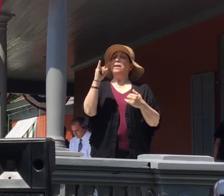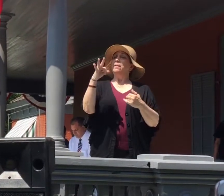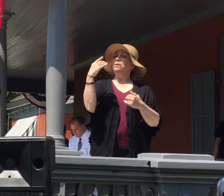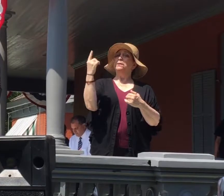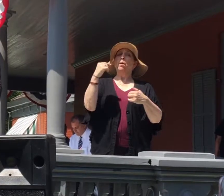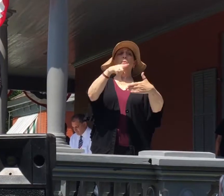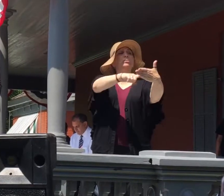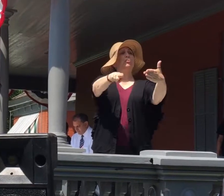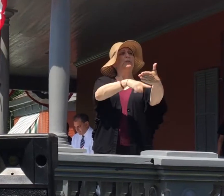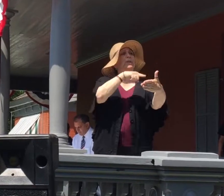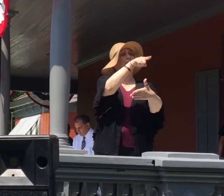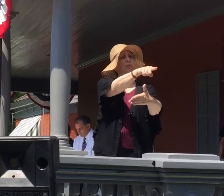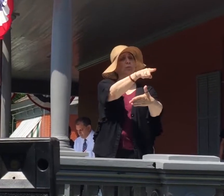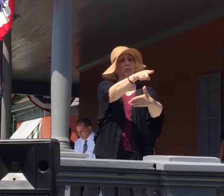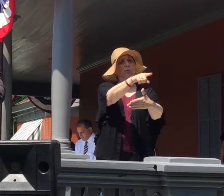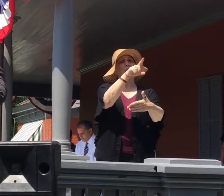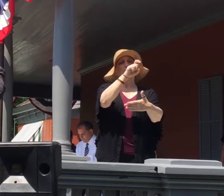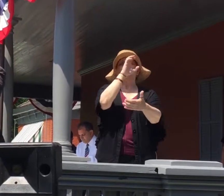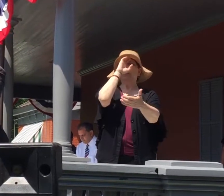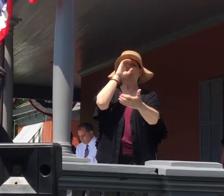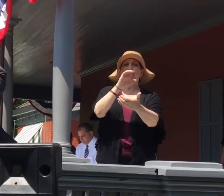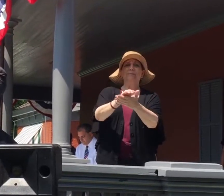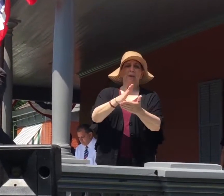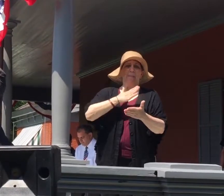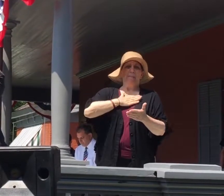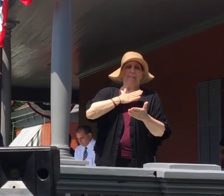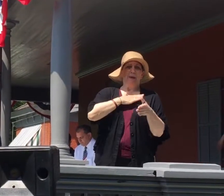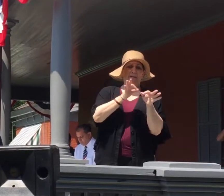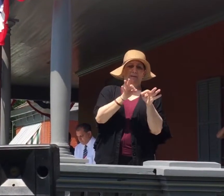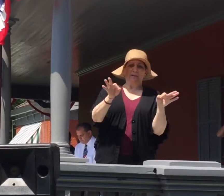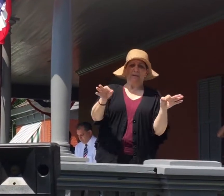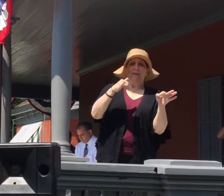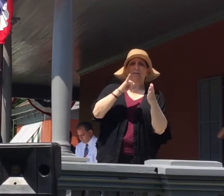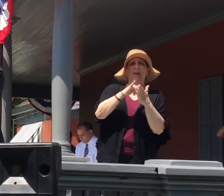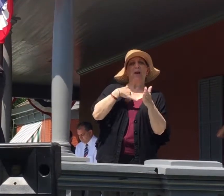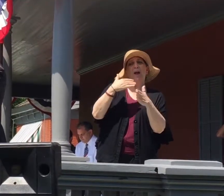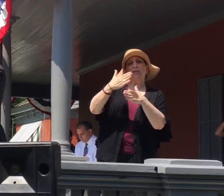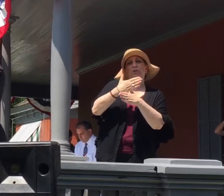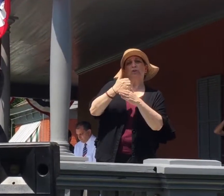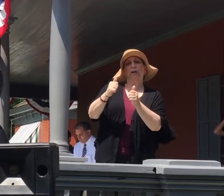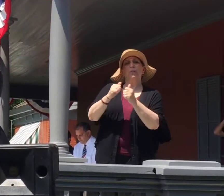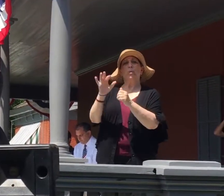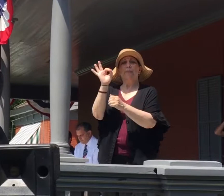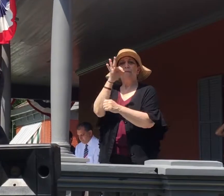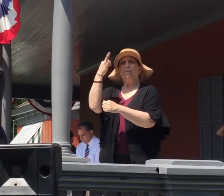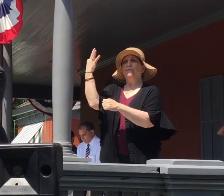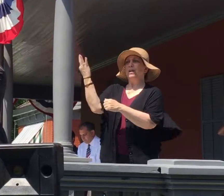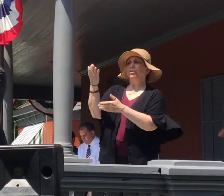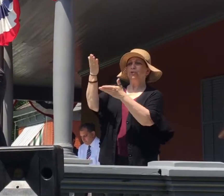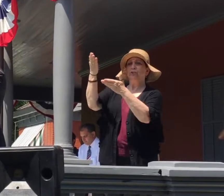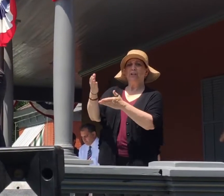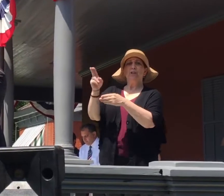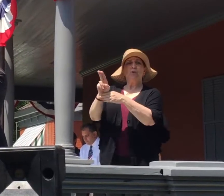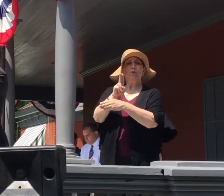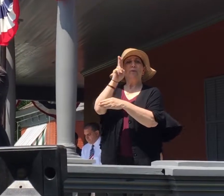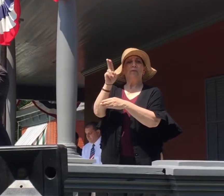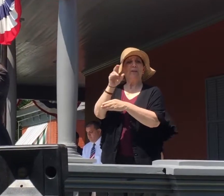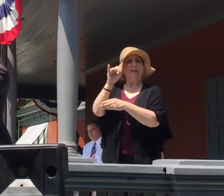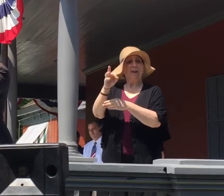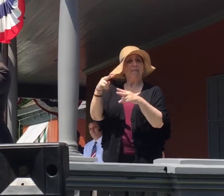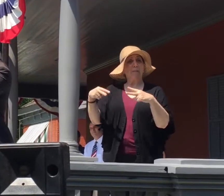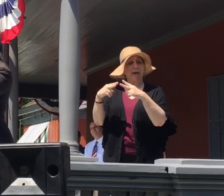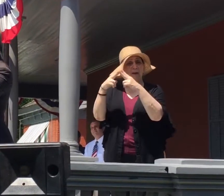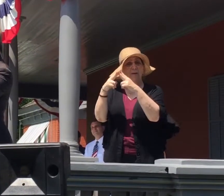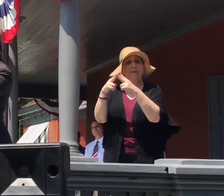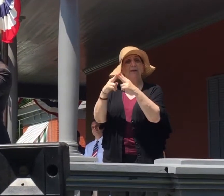criticized, take heart from the words that I shared with the French a century ago at the Sorbonne, the University of